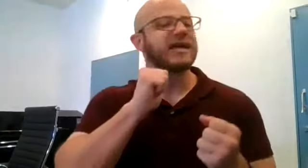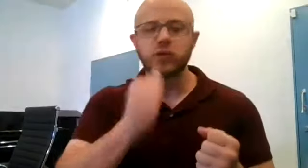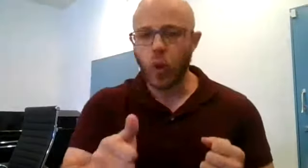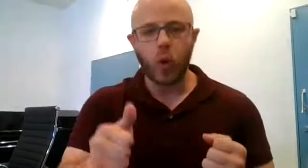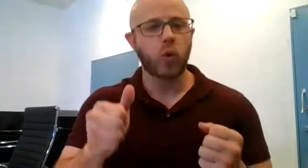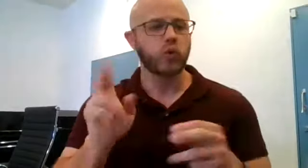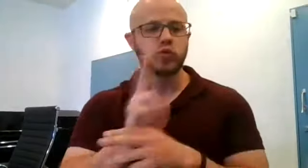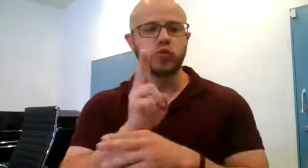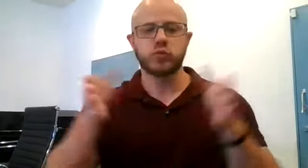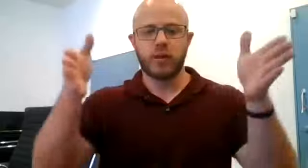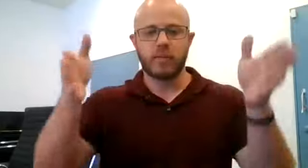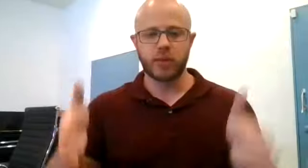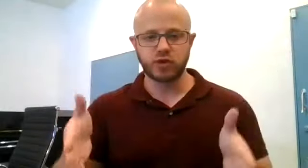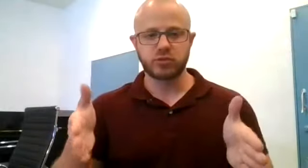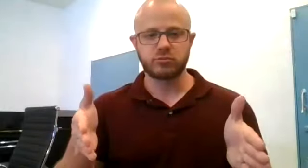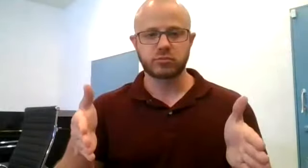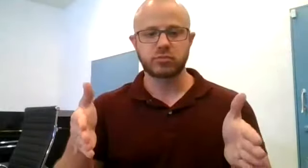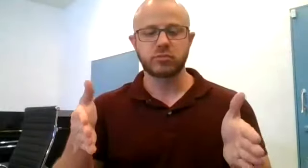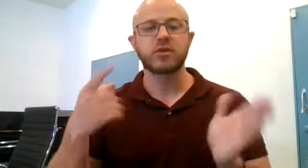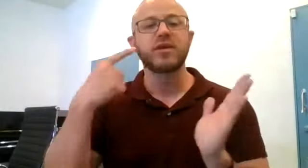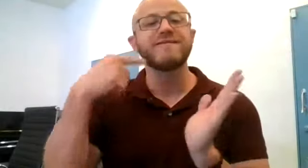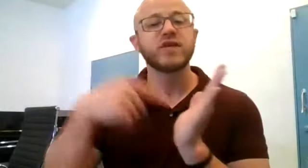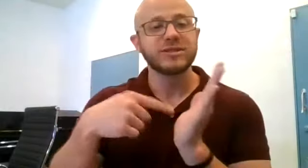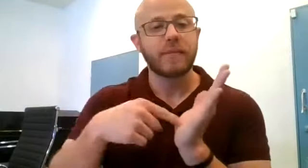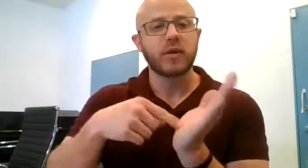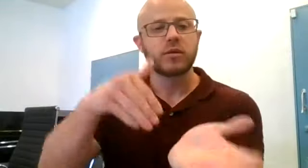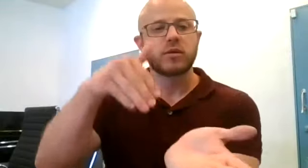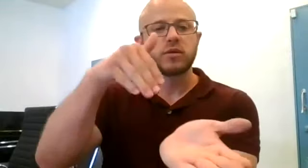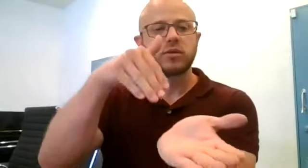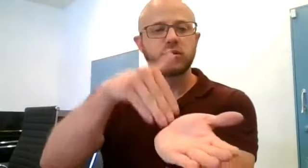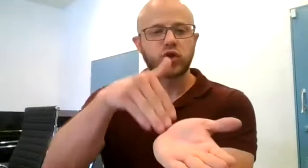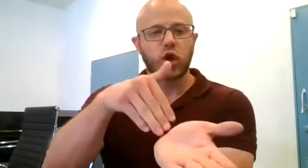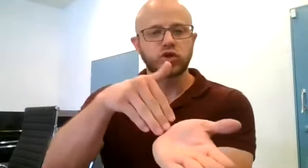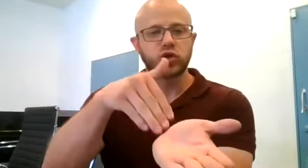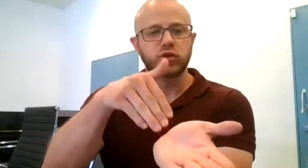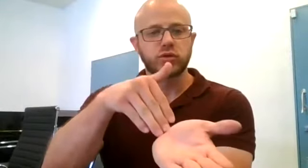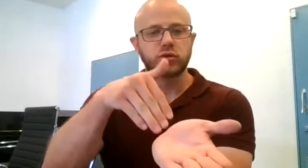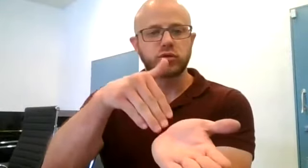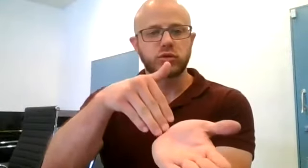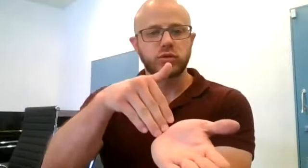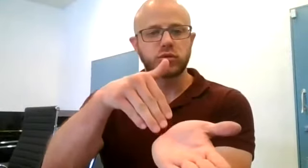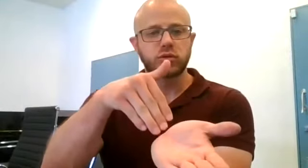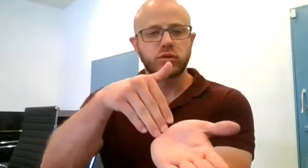Some signs that don't use the agent person, for example, doctor,